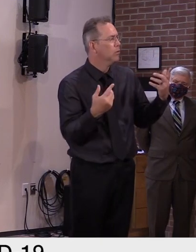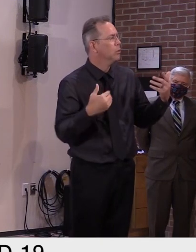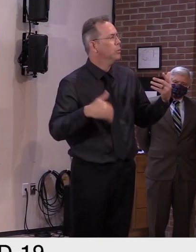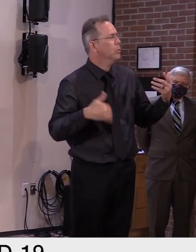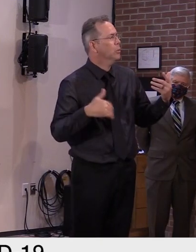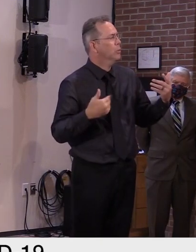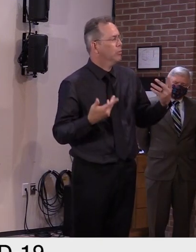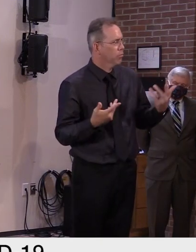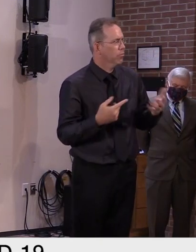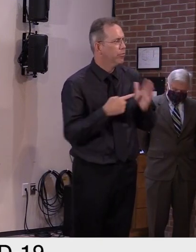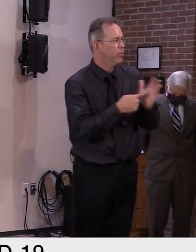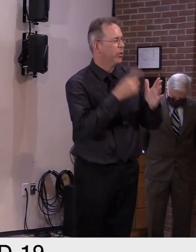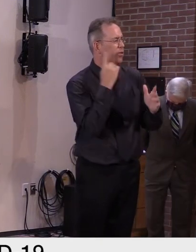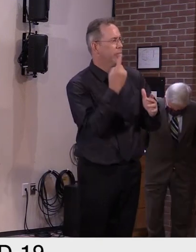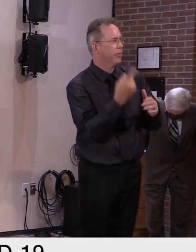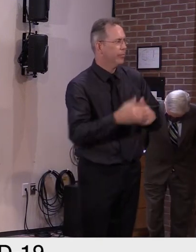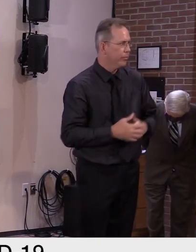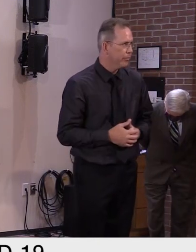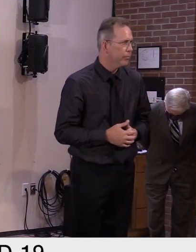Julie, Local 22, Local 44.